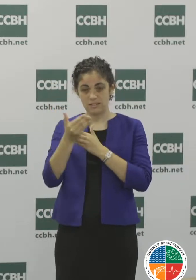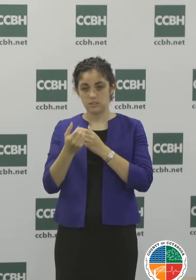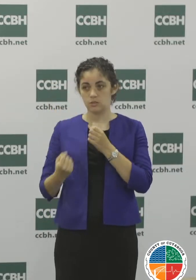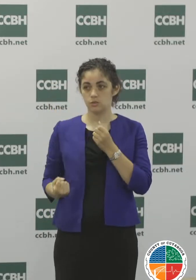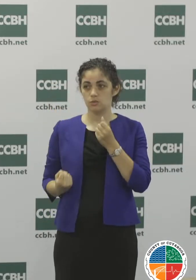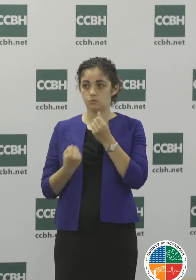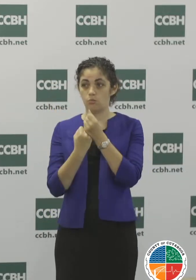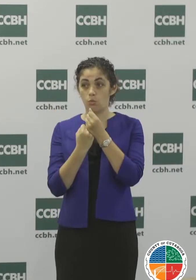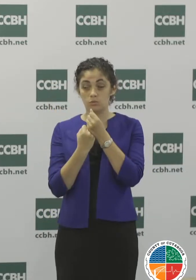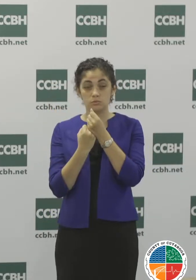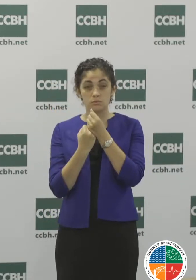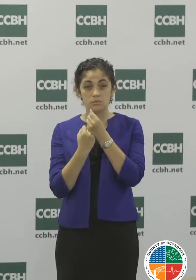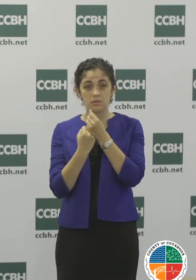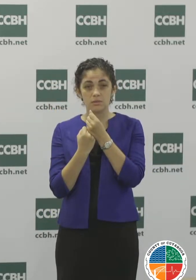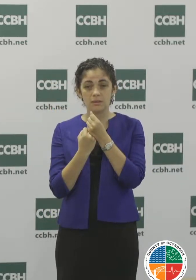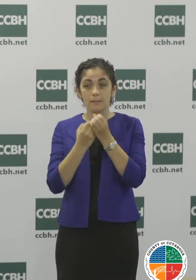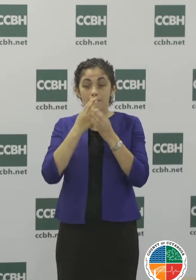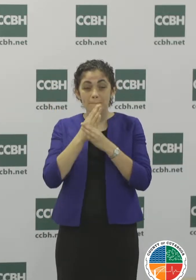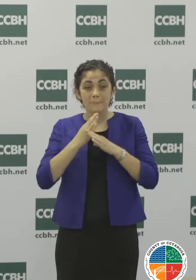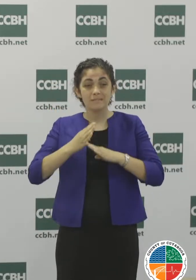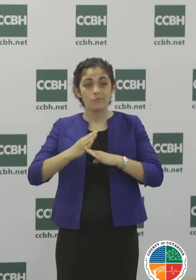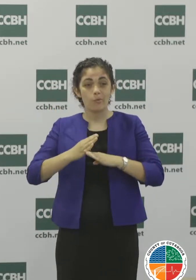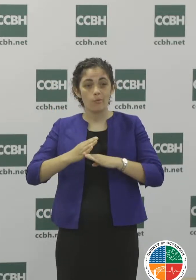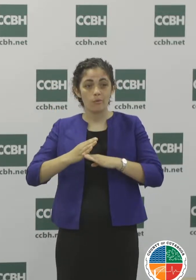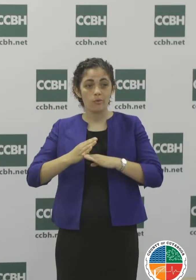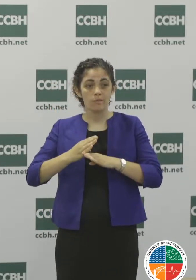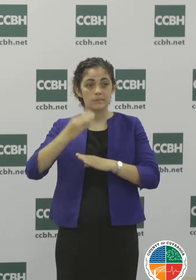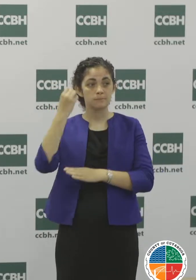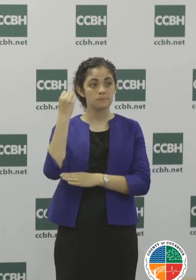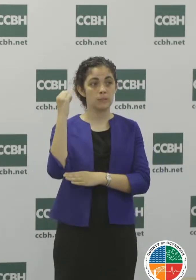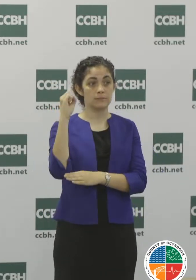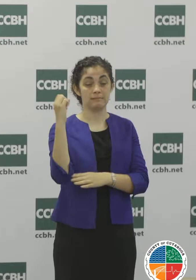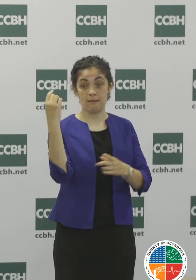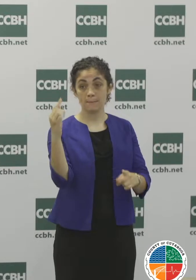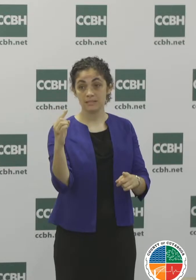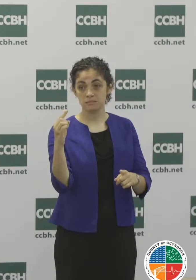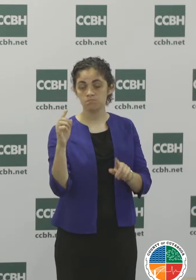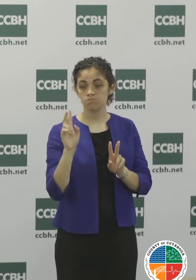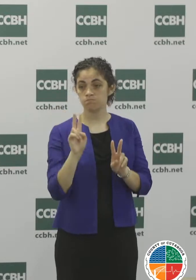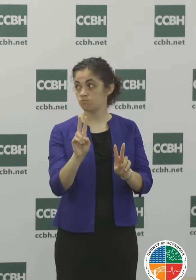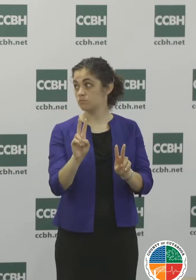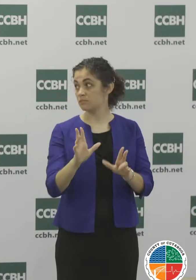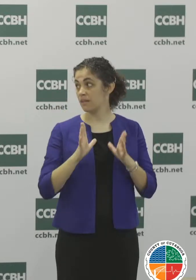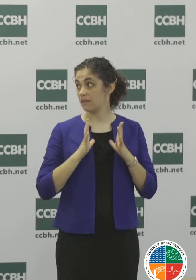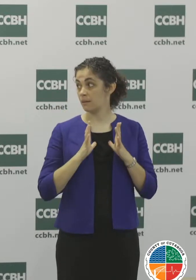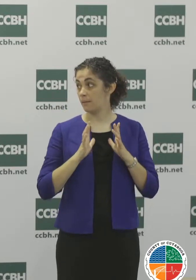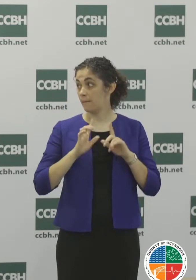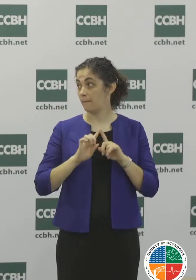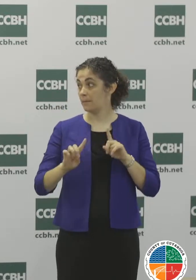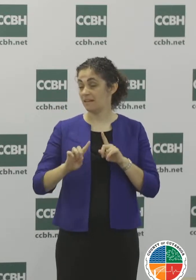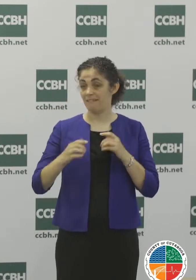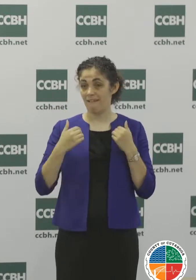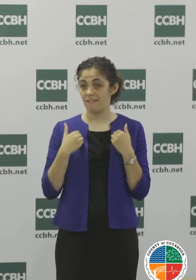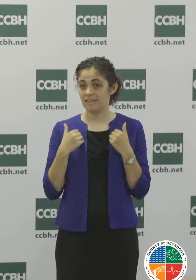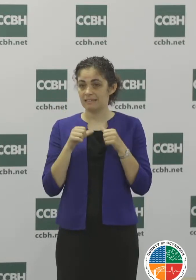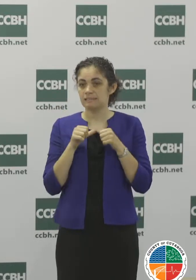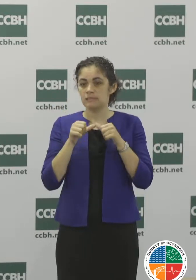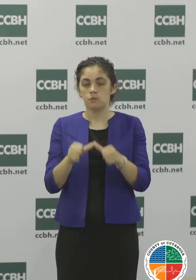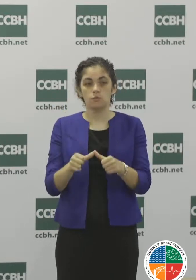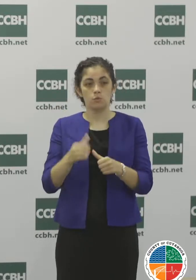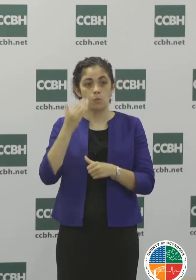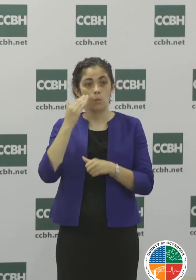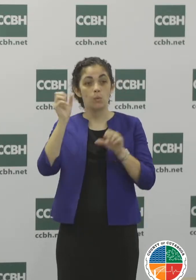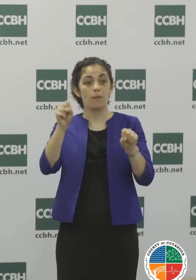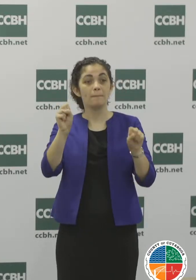the peaceful protests, and we'll do our best to maintain